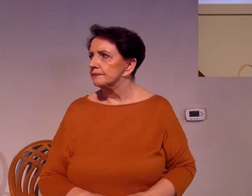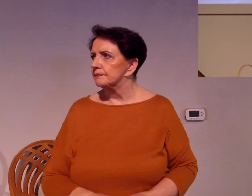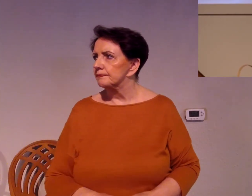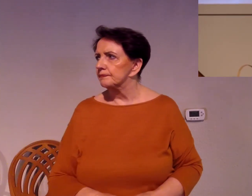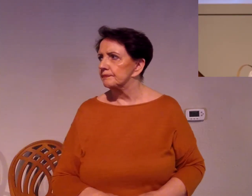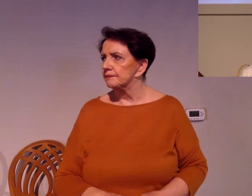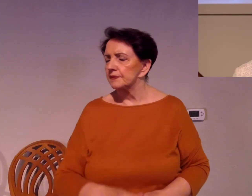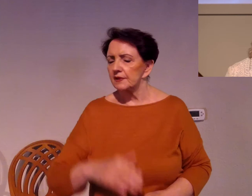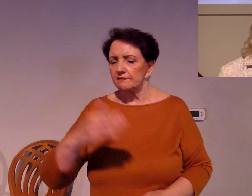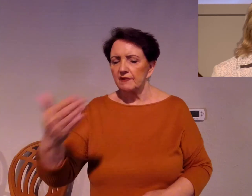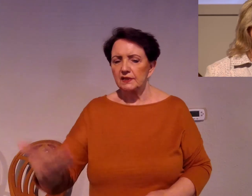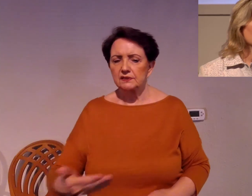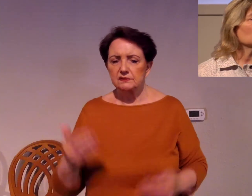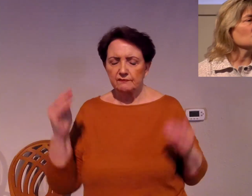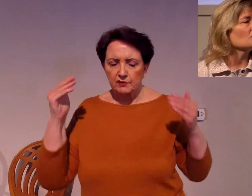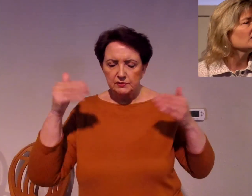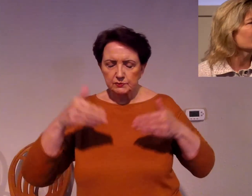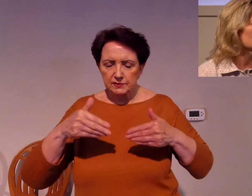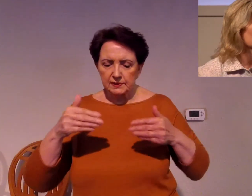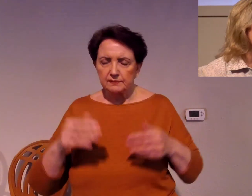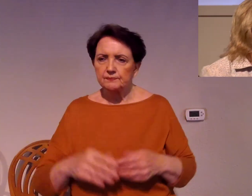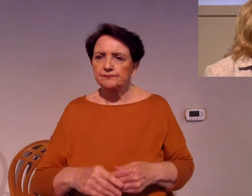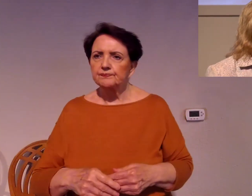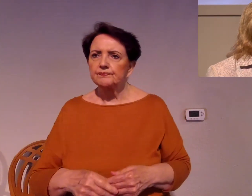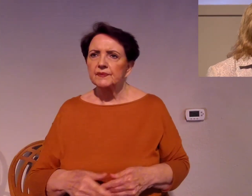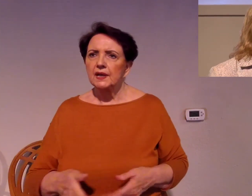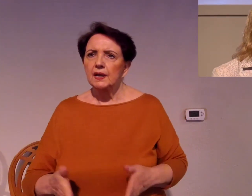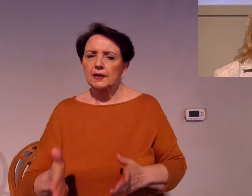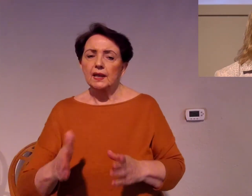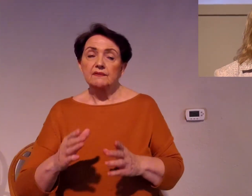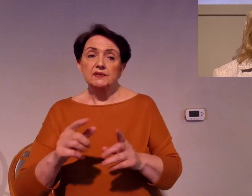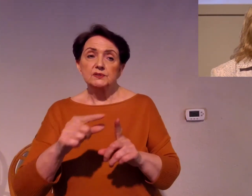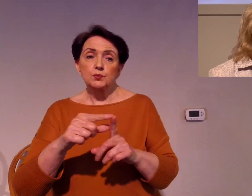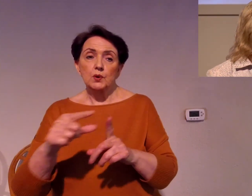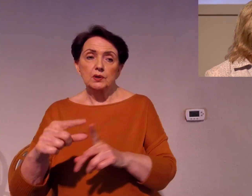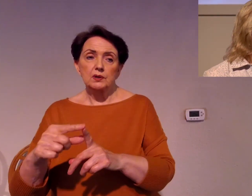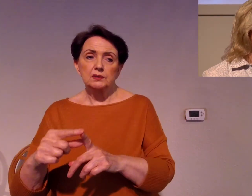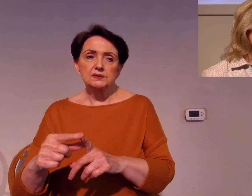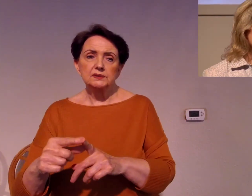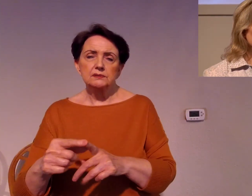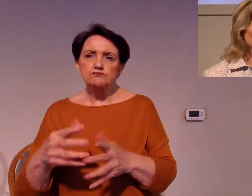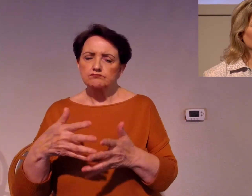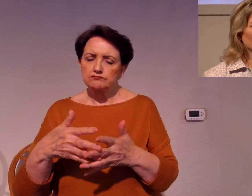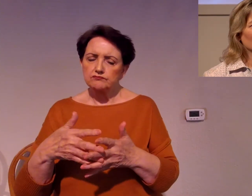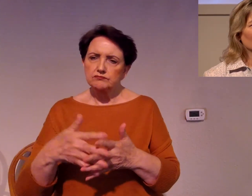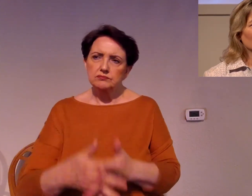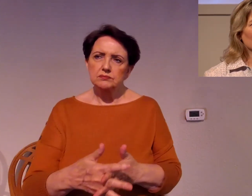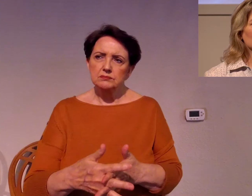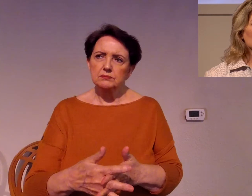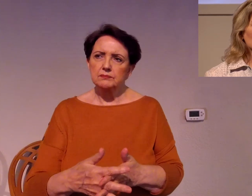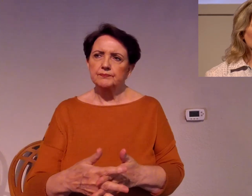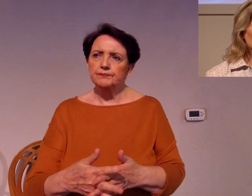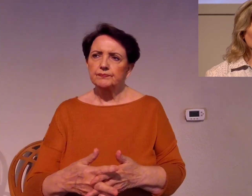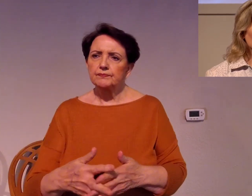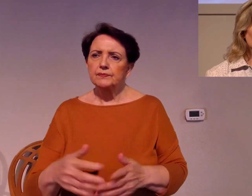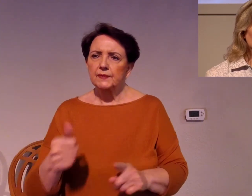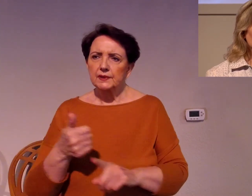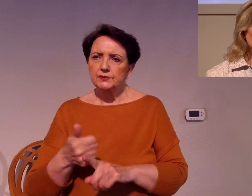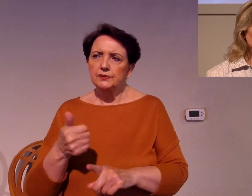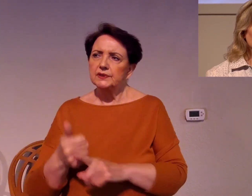So I invite us to go within and just let these words sink into